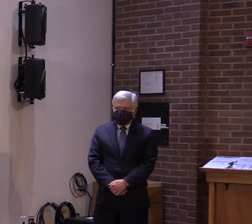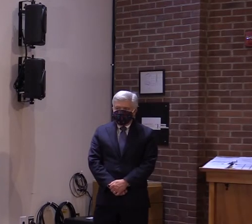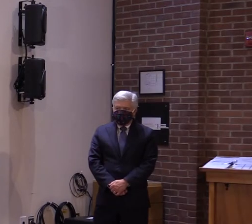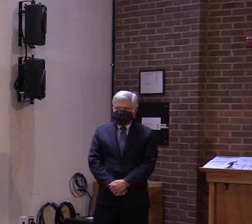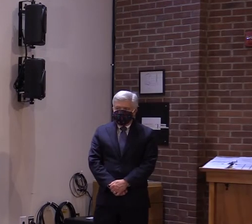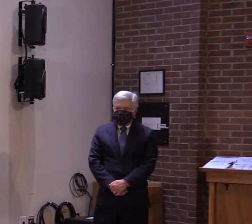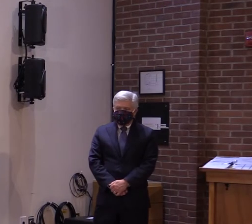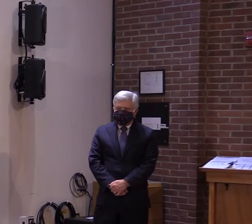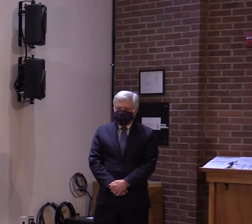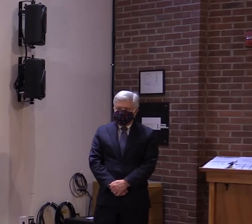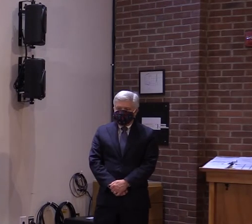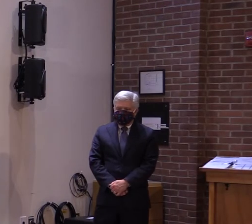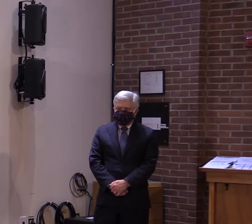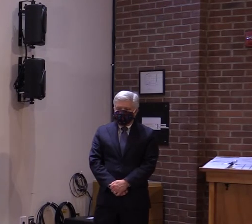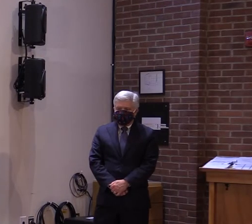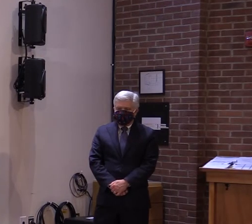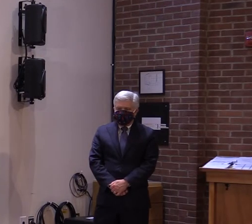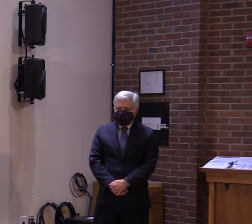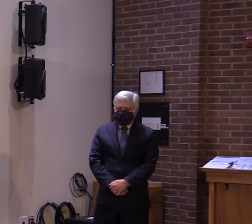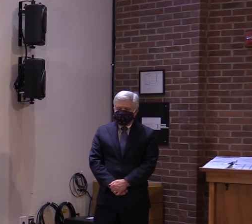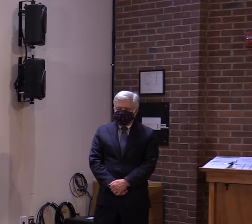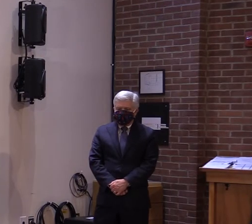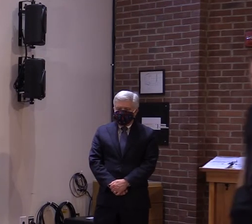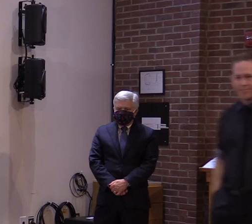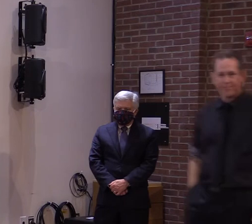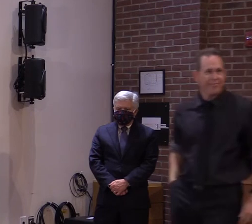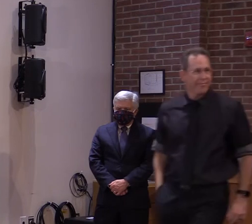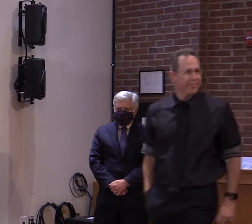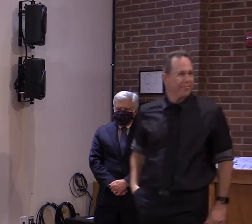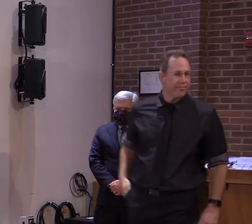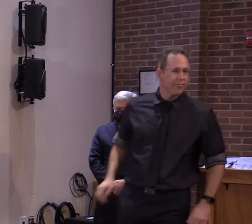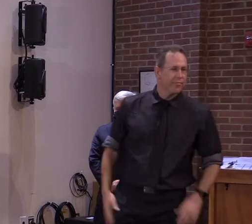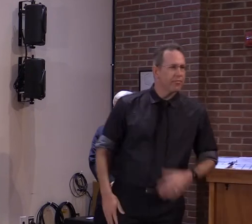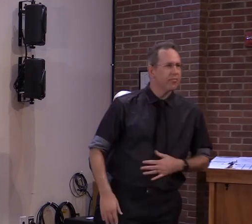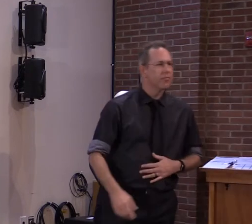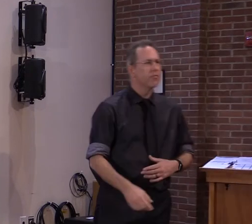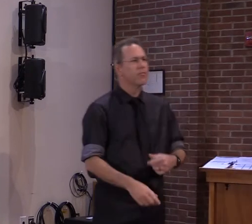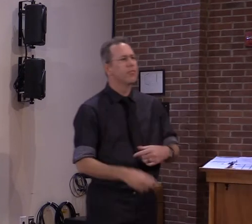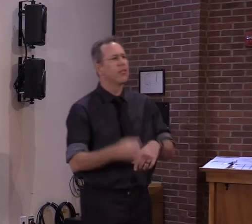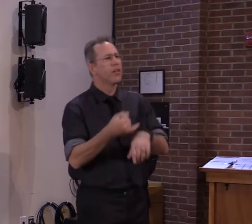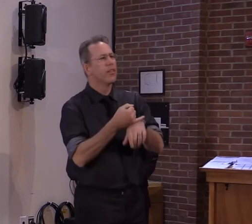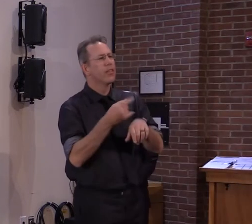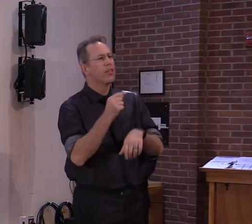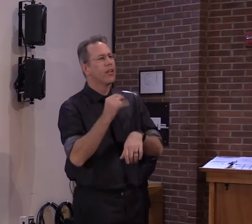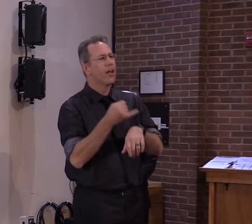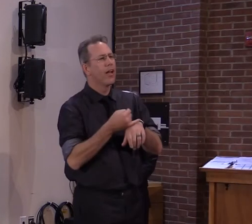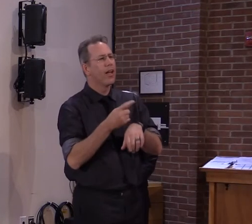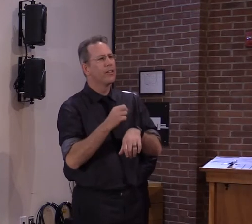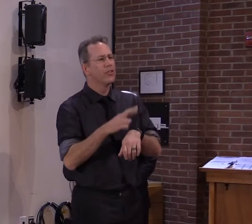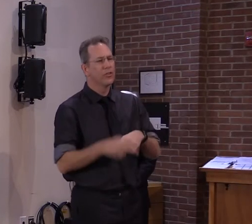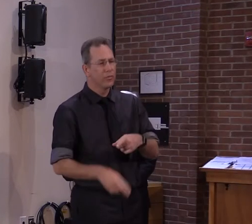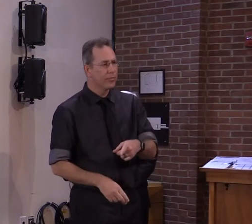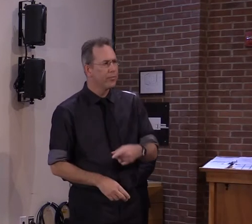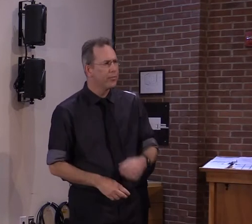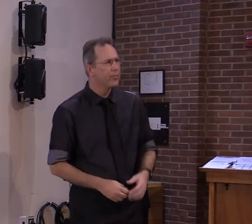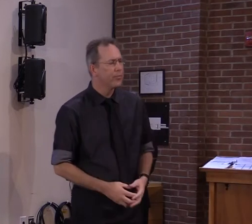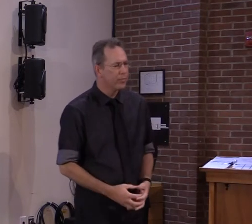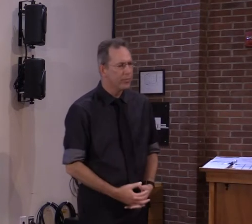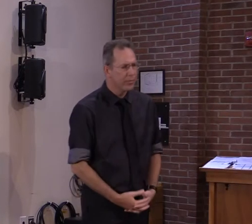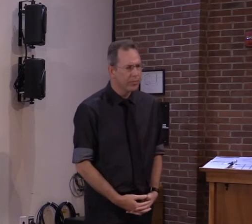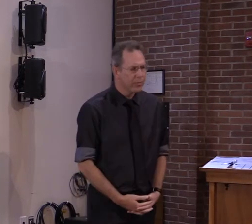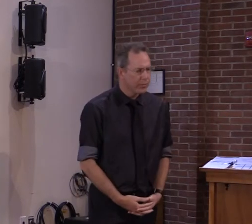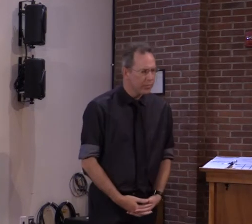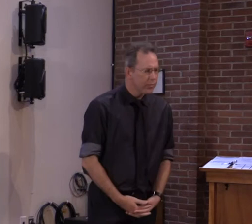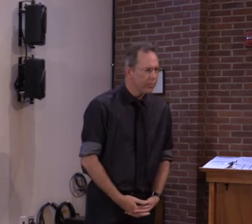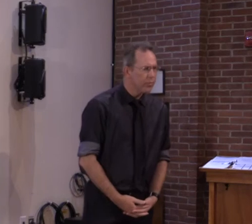Thanks, Rebecca. Just as a follow-up, while this press conference was underway, I did get from the health department response to my public